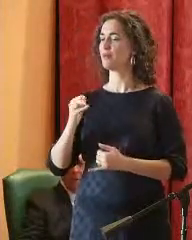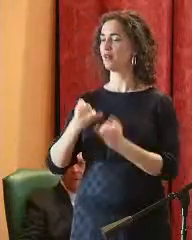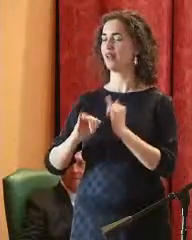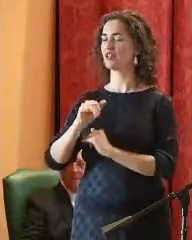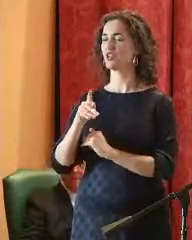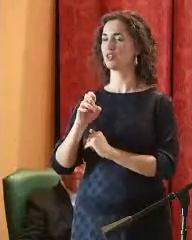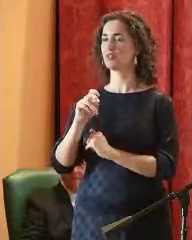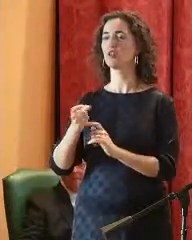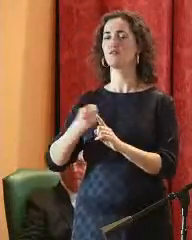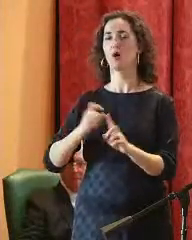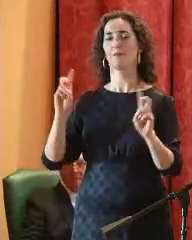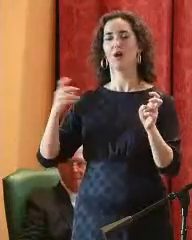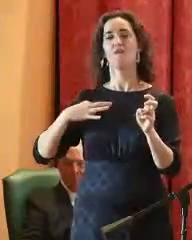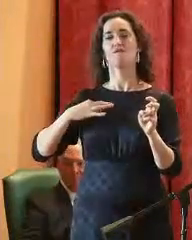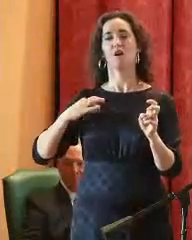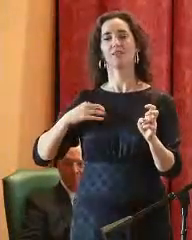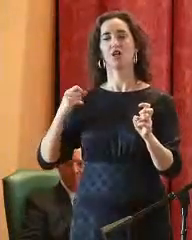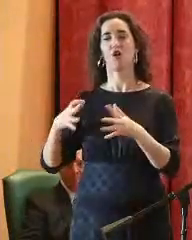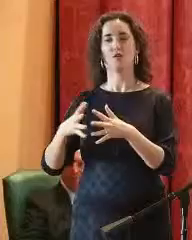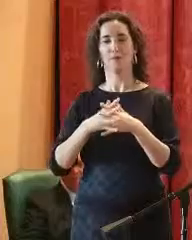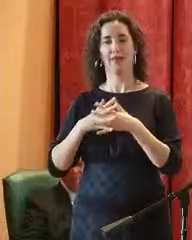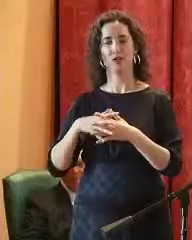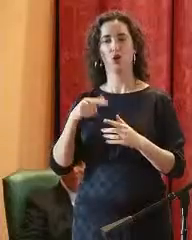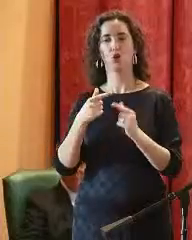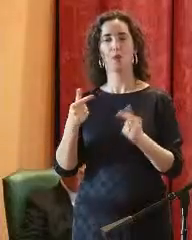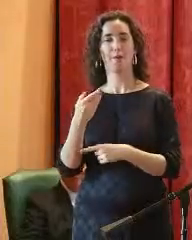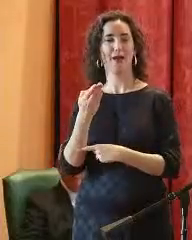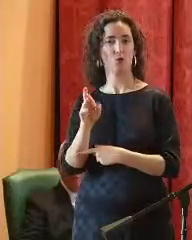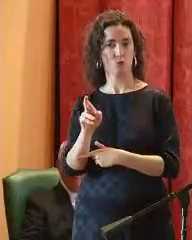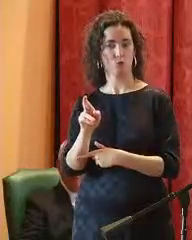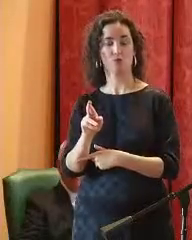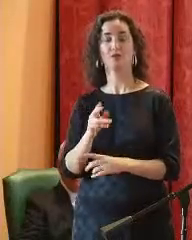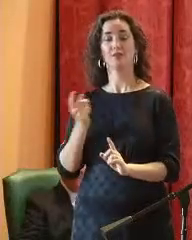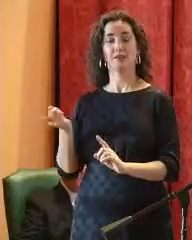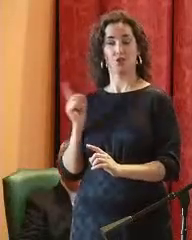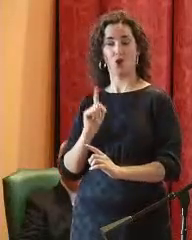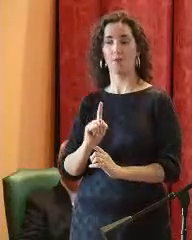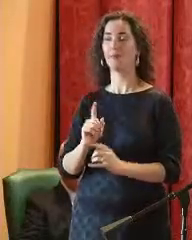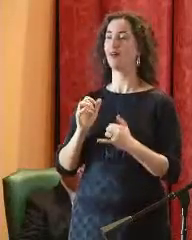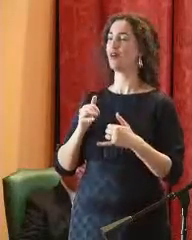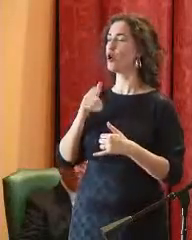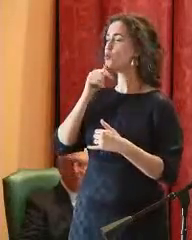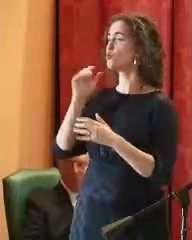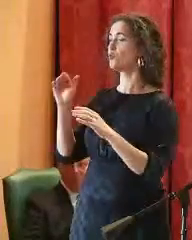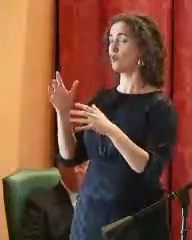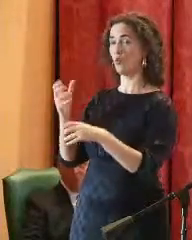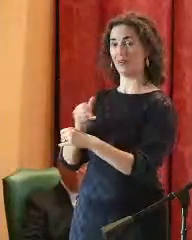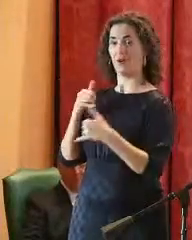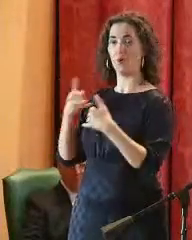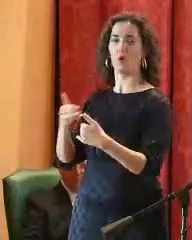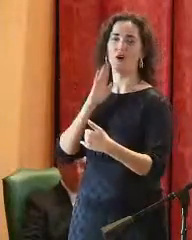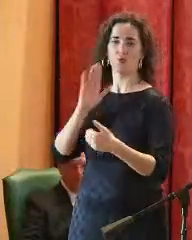from Volunteers of America of Greater Baton Rouge to introduce the award recipients.